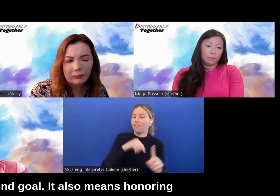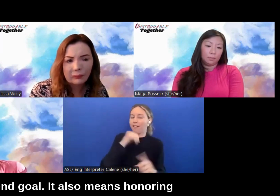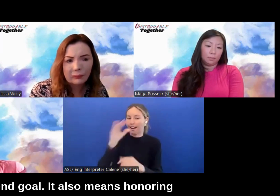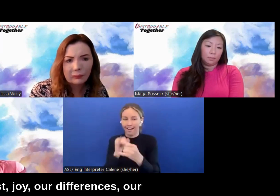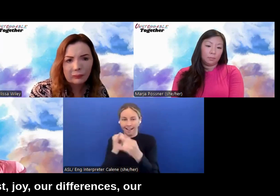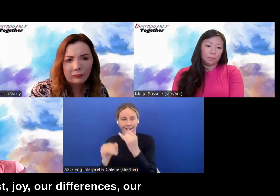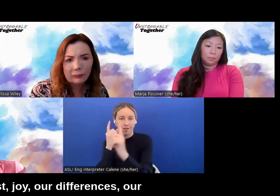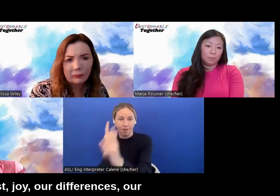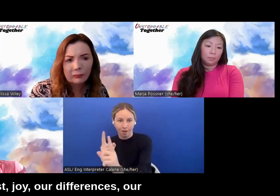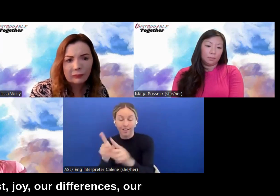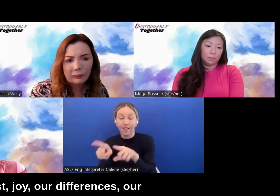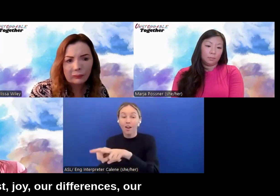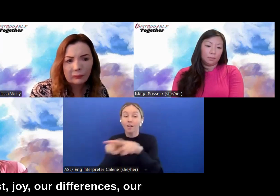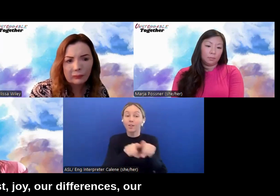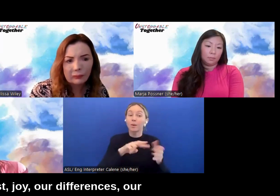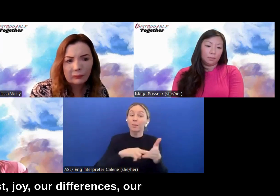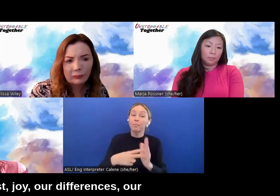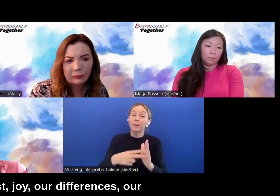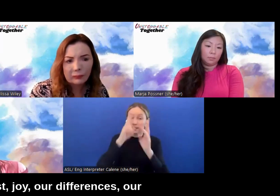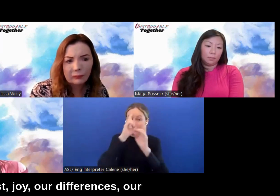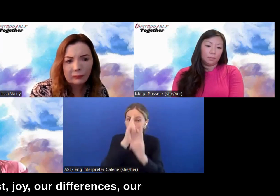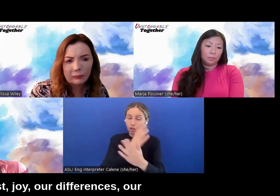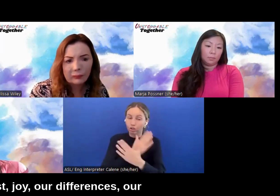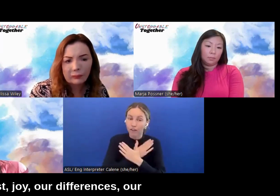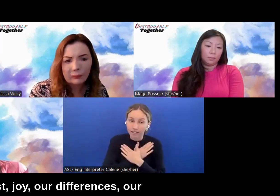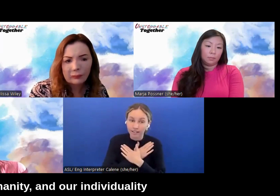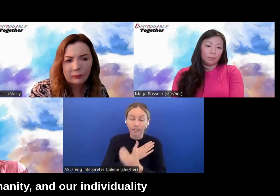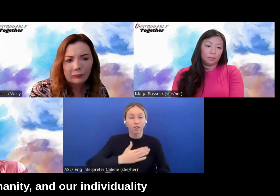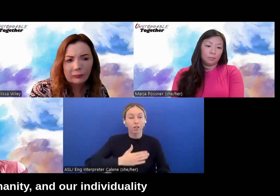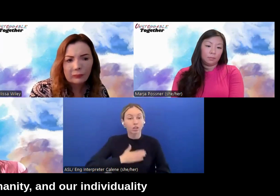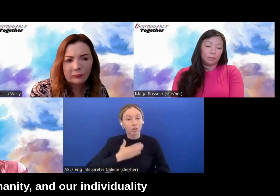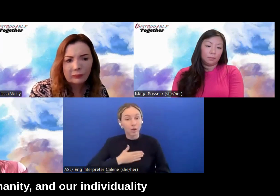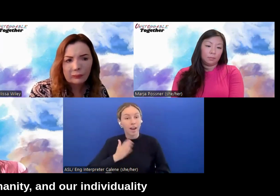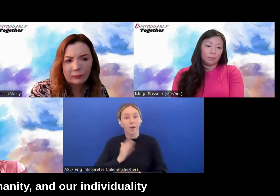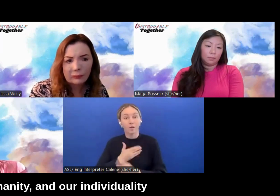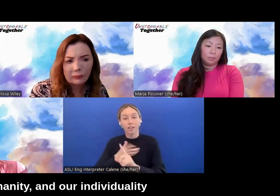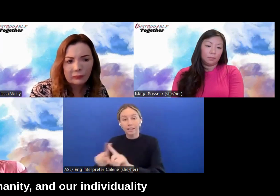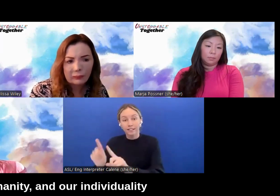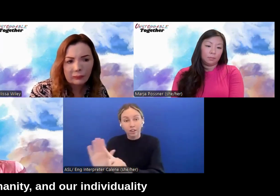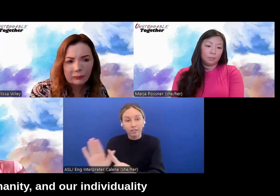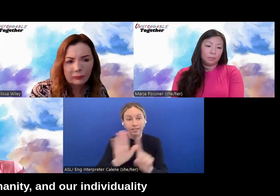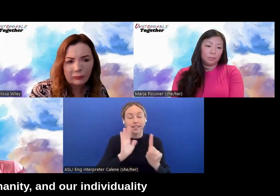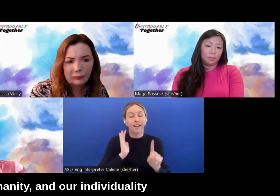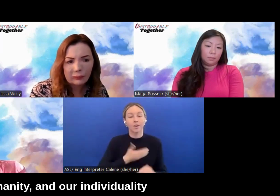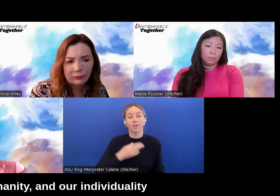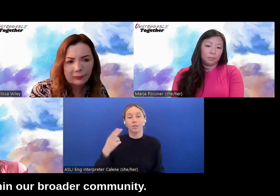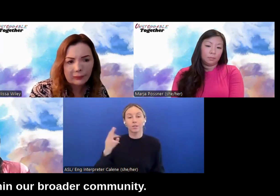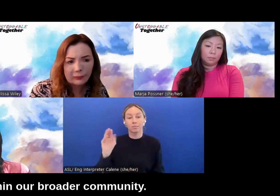also means honoring rest, joy, our differences, our humanity, and our